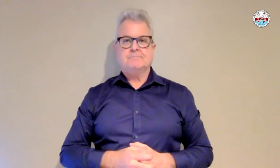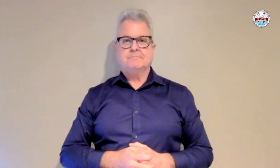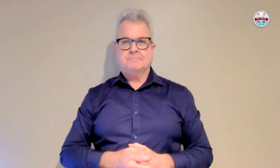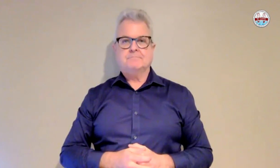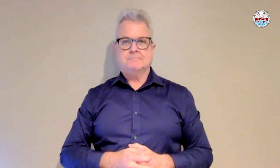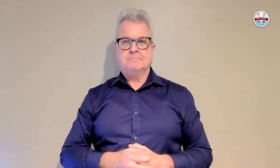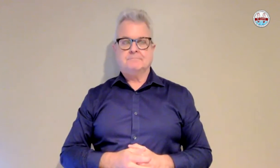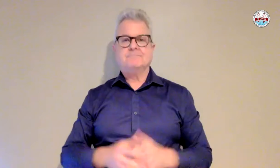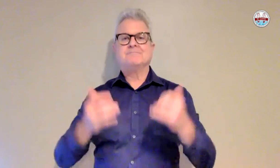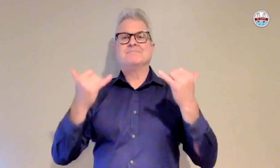well.